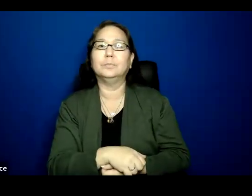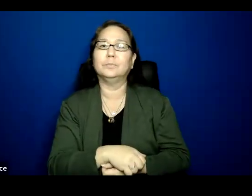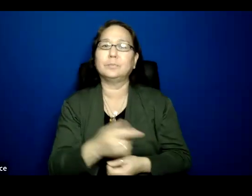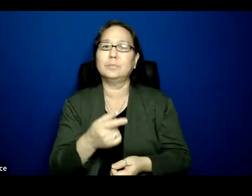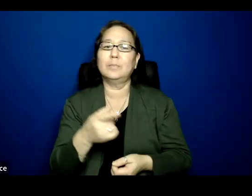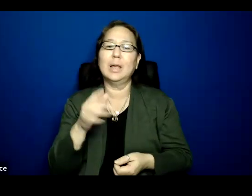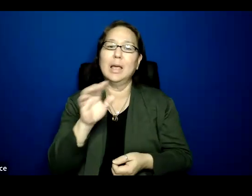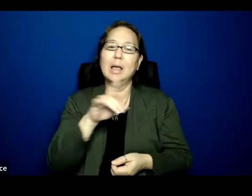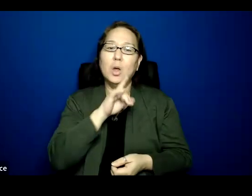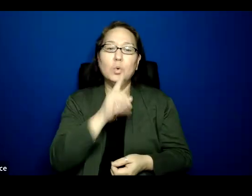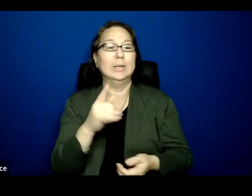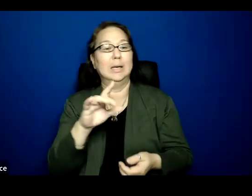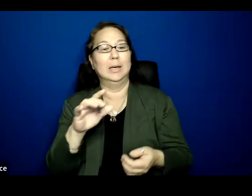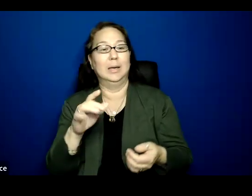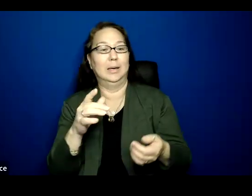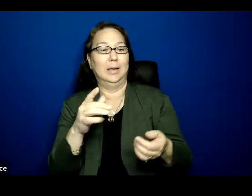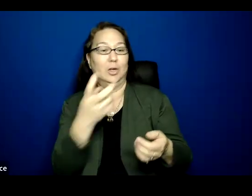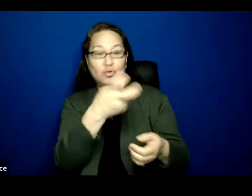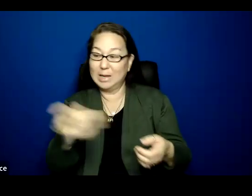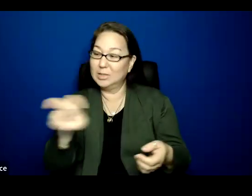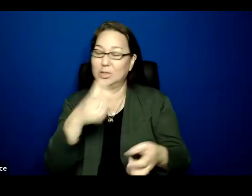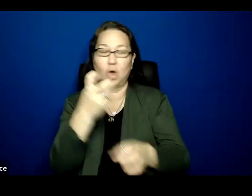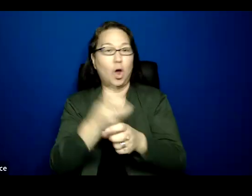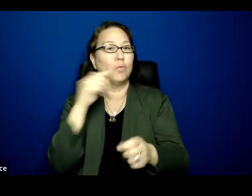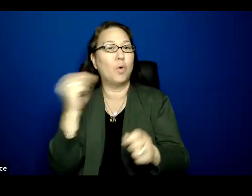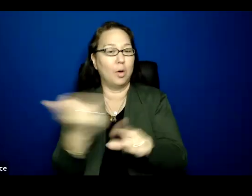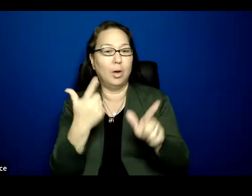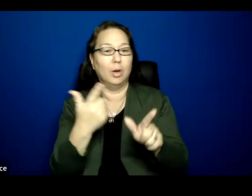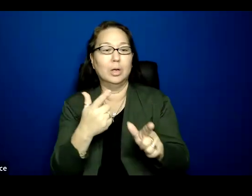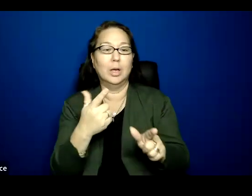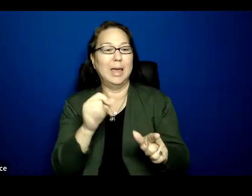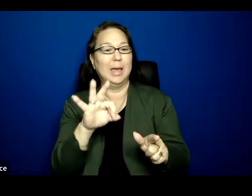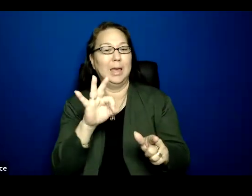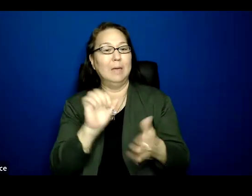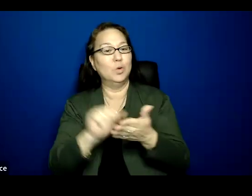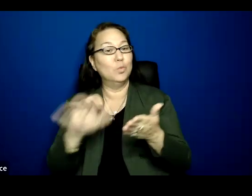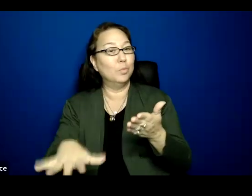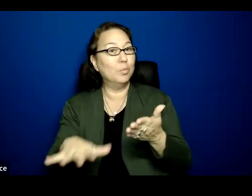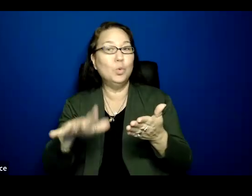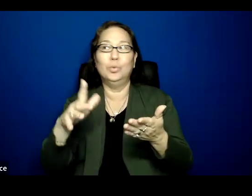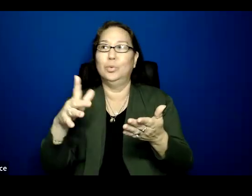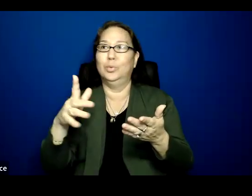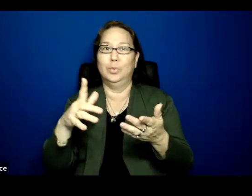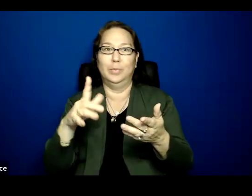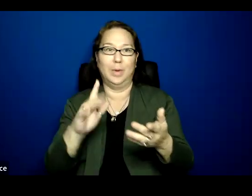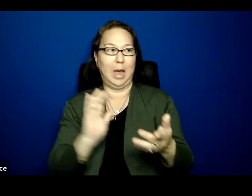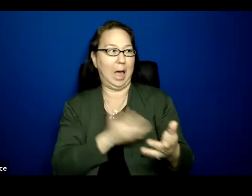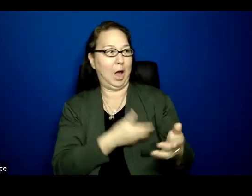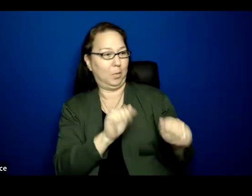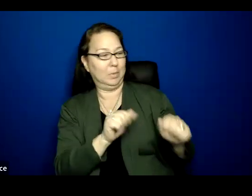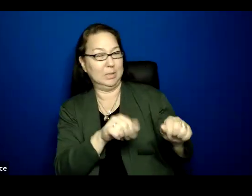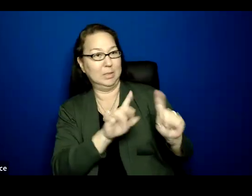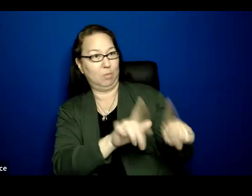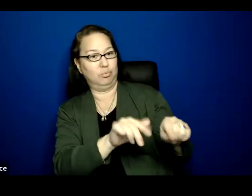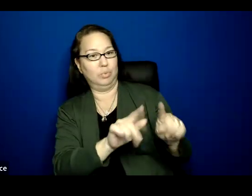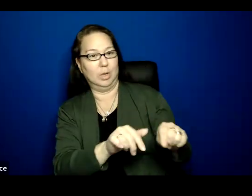everyone, especially for students who need extra support. Taking away their safe place makes it even harder. I'm asking you to see us as